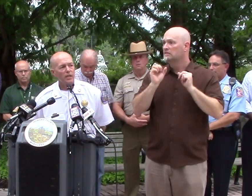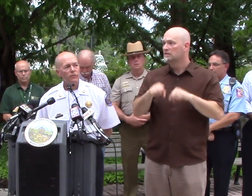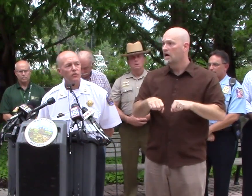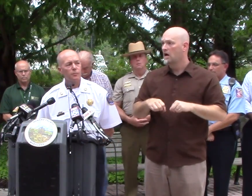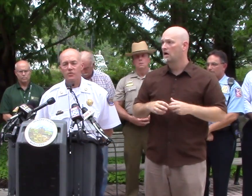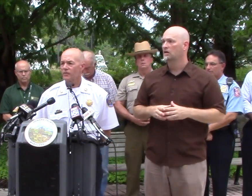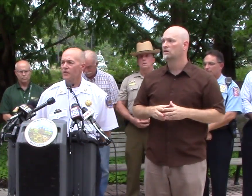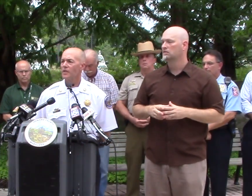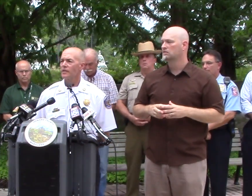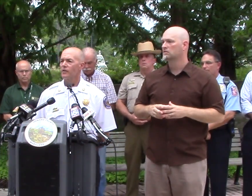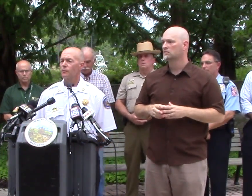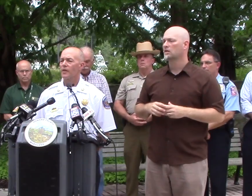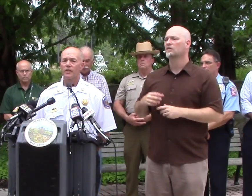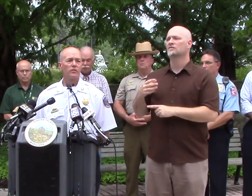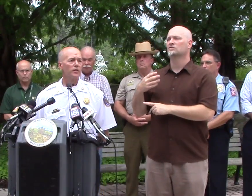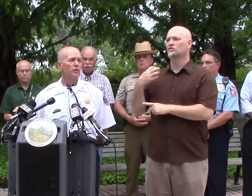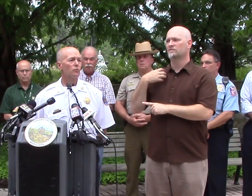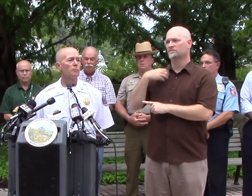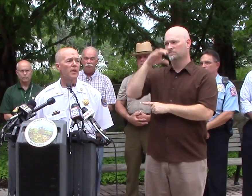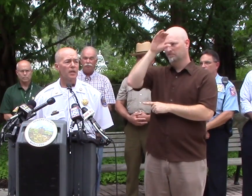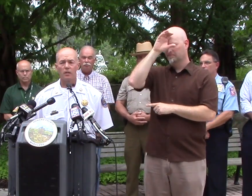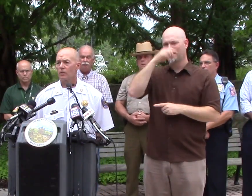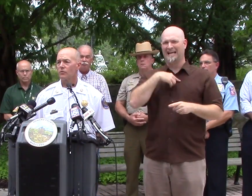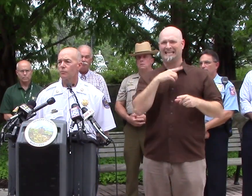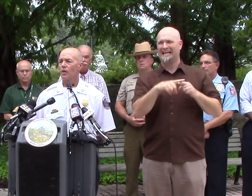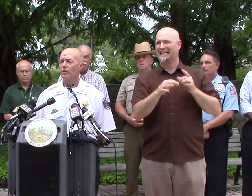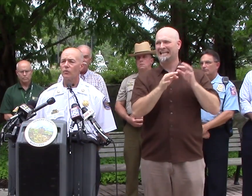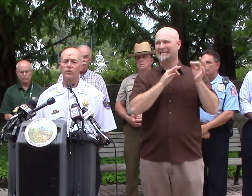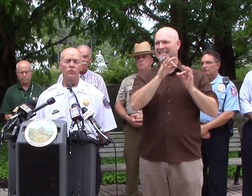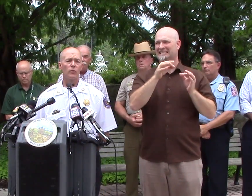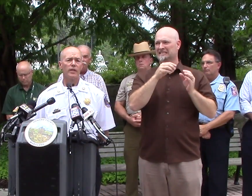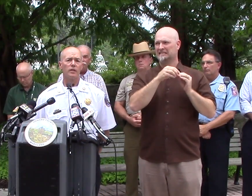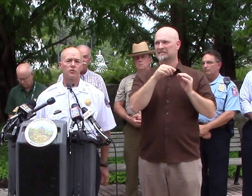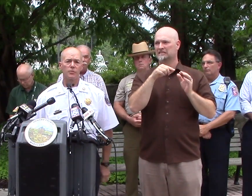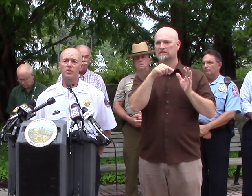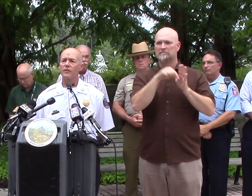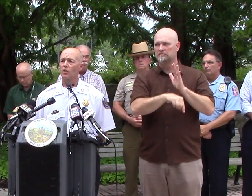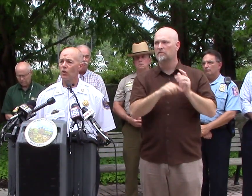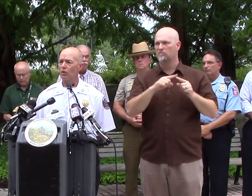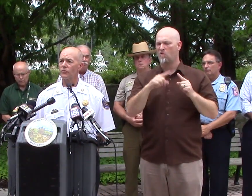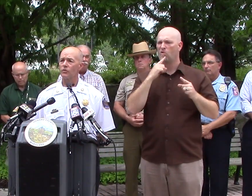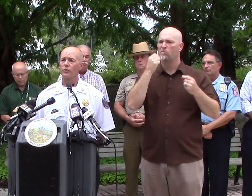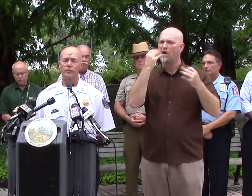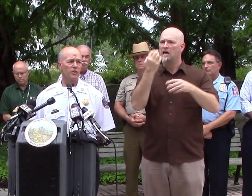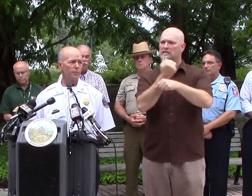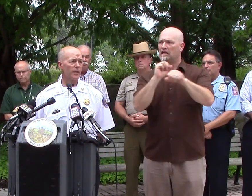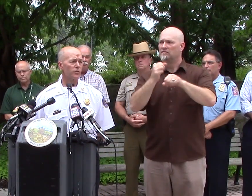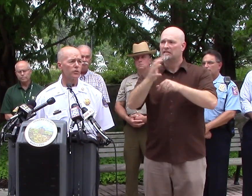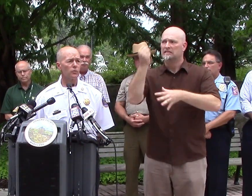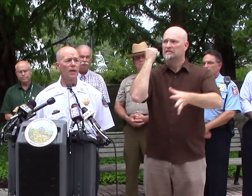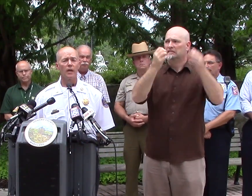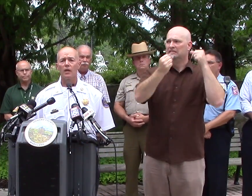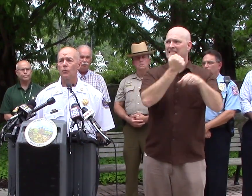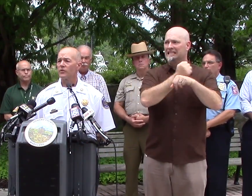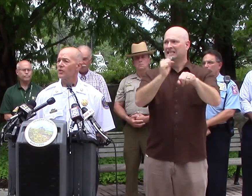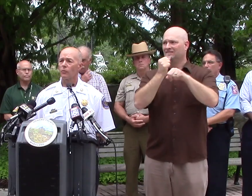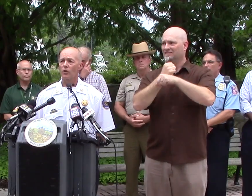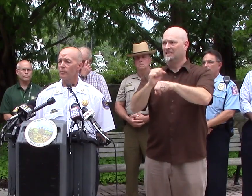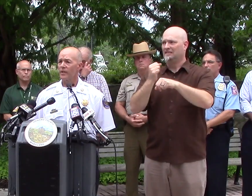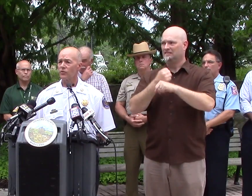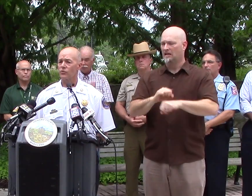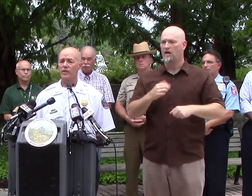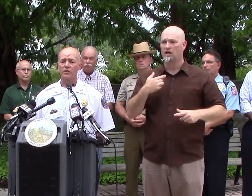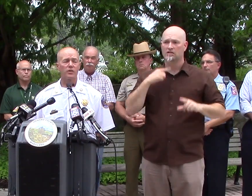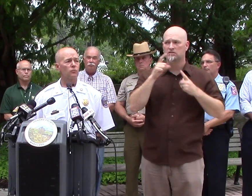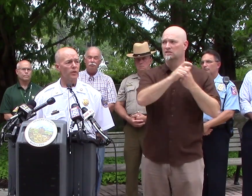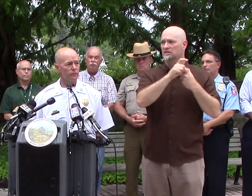I can't give you specific details, but I can tell you there were many. There was probably over 20 specific calls that we were dispatched to, and once they were